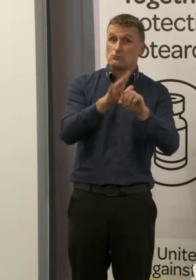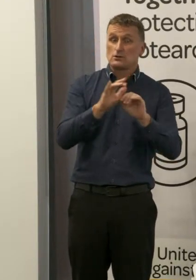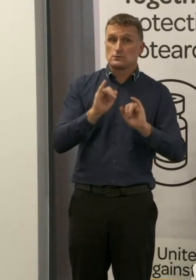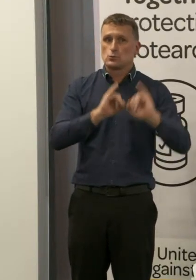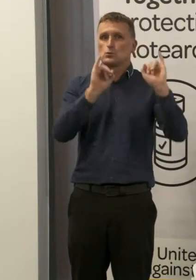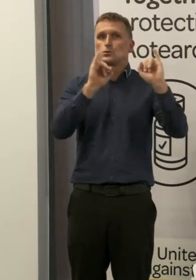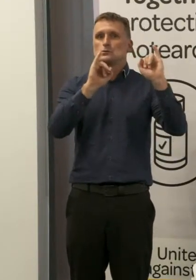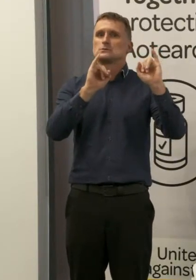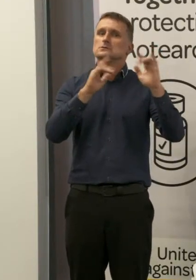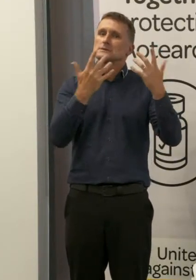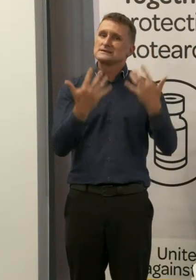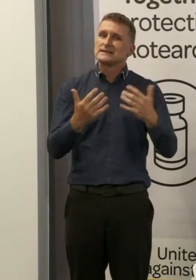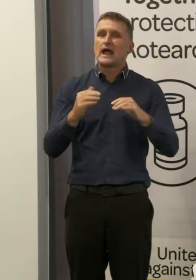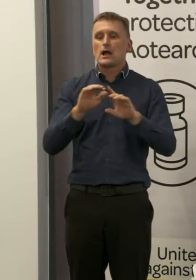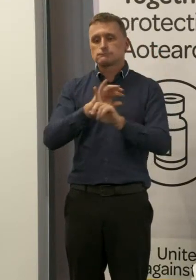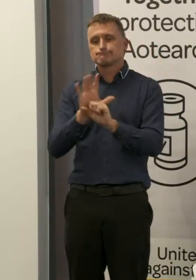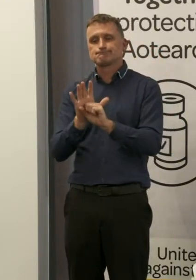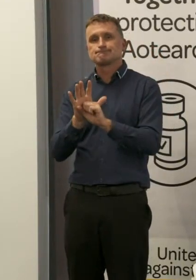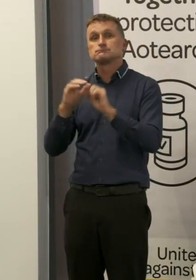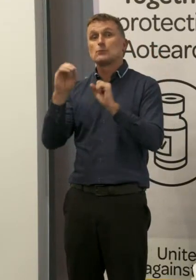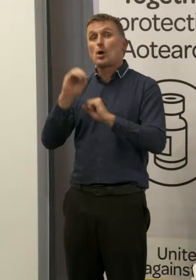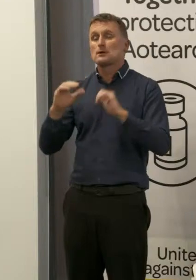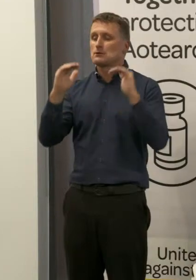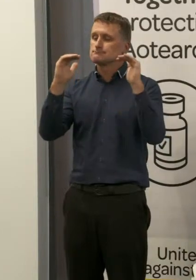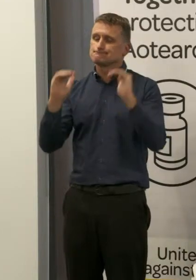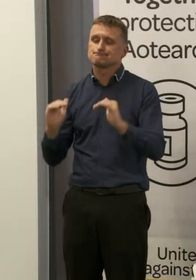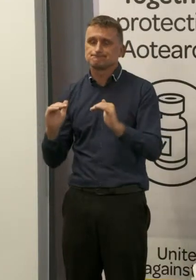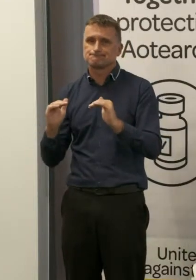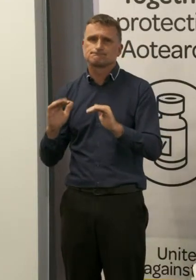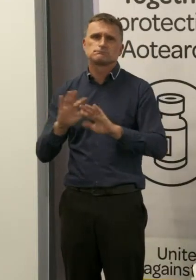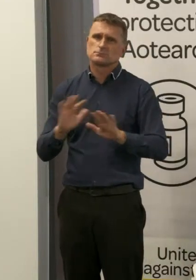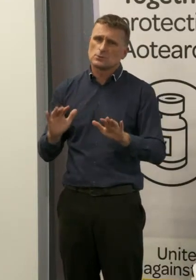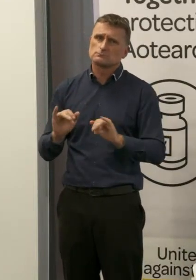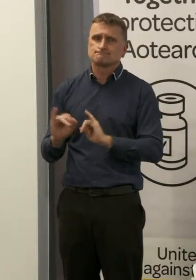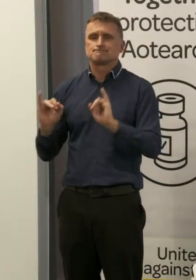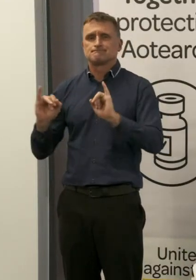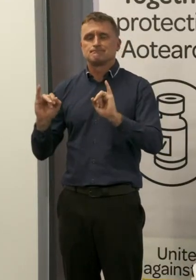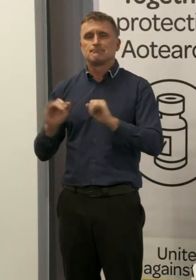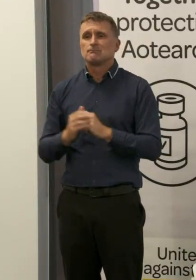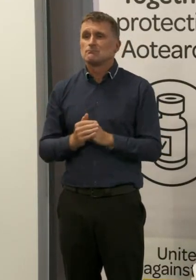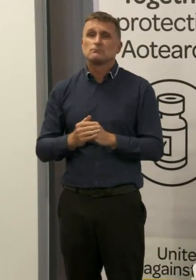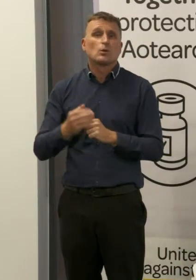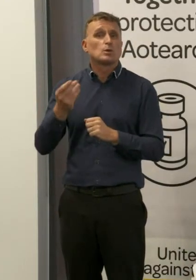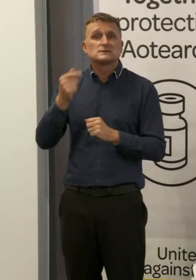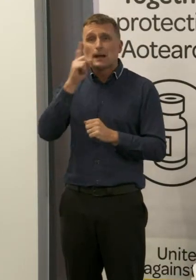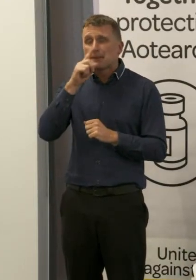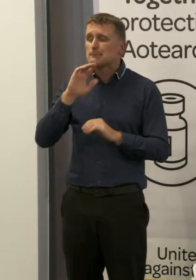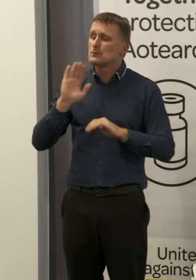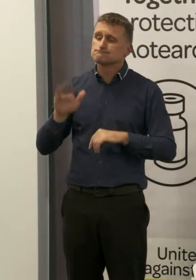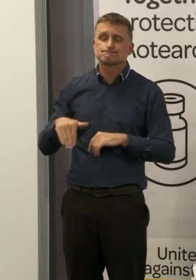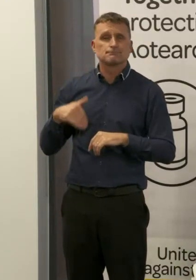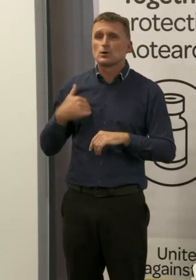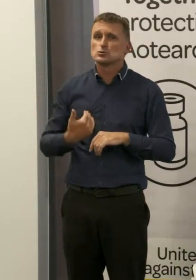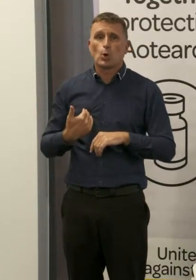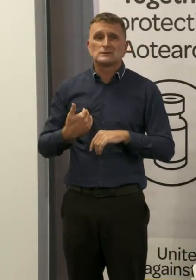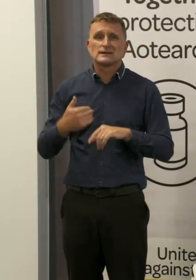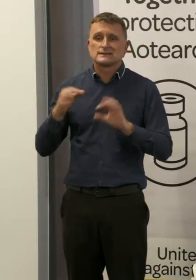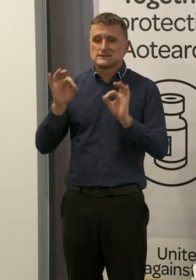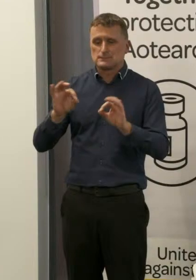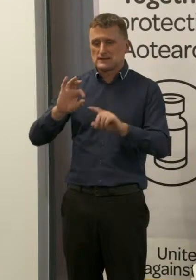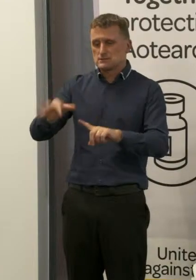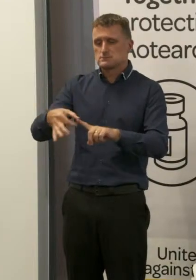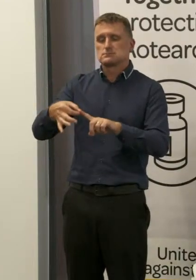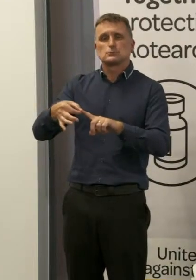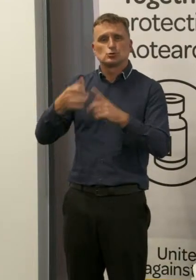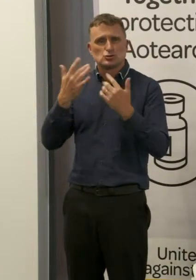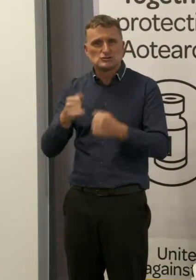most people, those who are on the self-management pathway, won't need a pulse oximeter, and they will be provided to those who do need them, who,